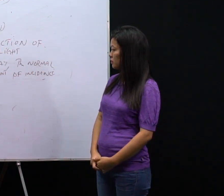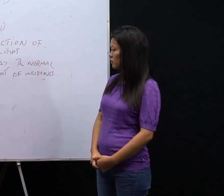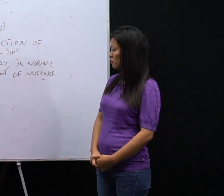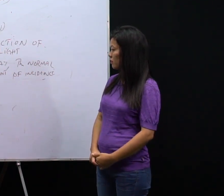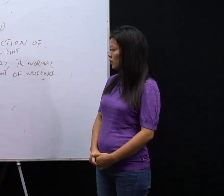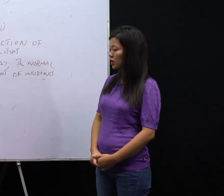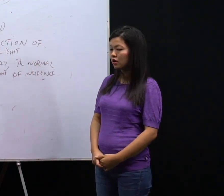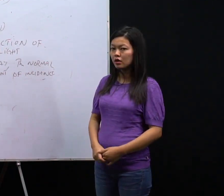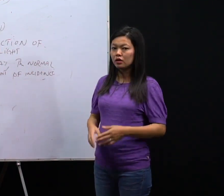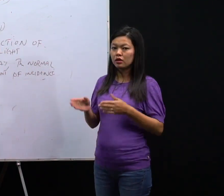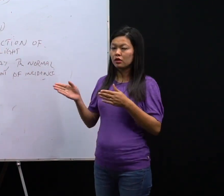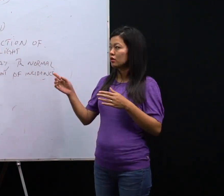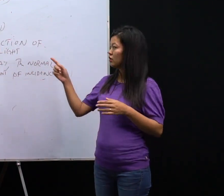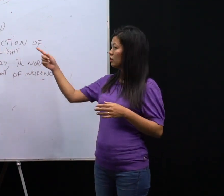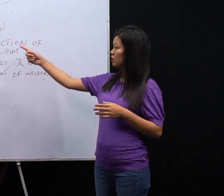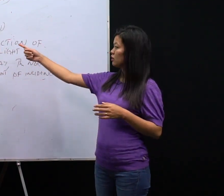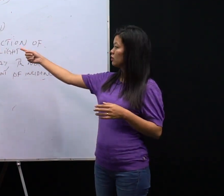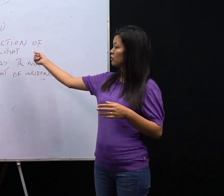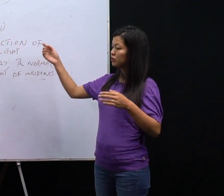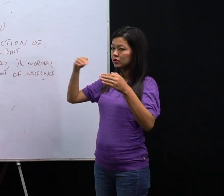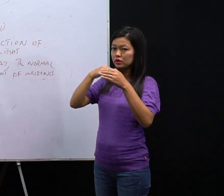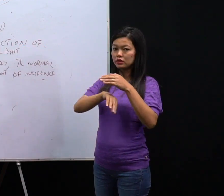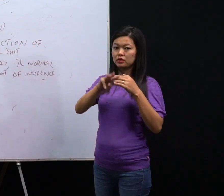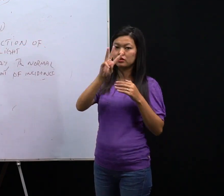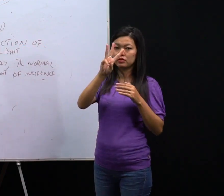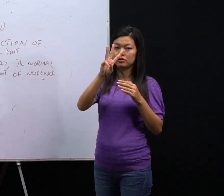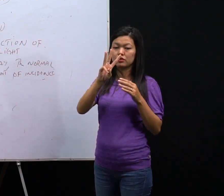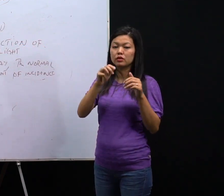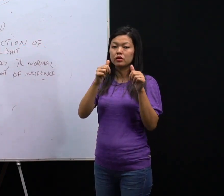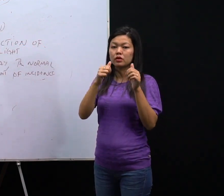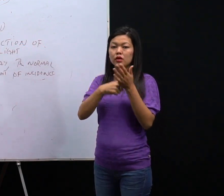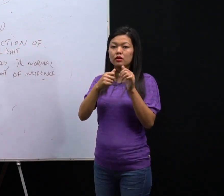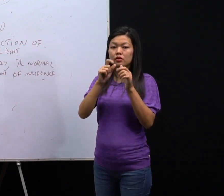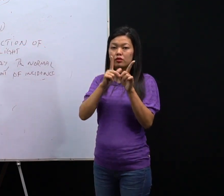We have three rays, right? The incident, and then we drew one normal, and then the